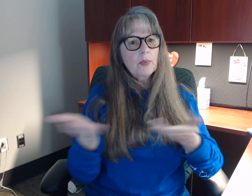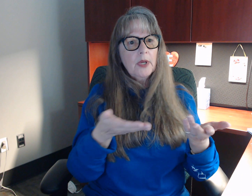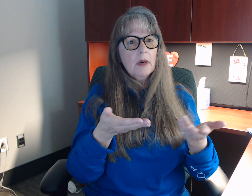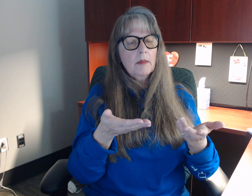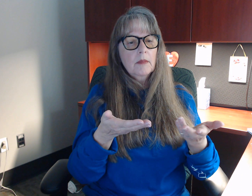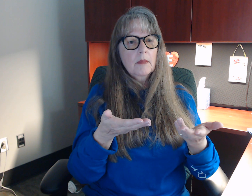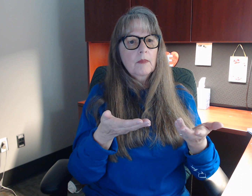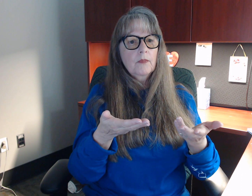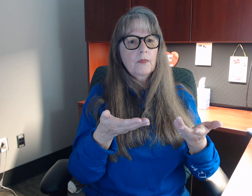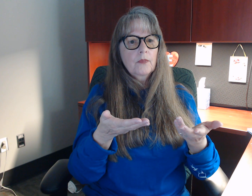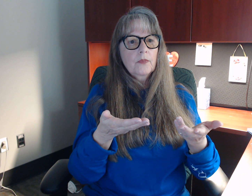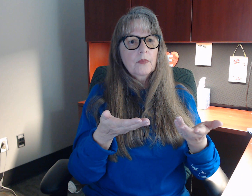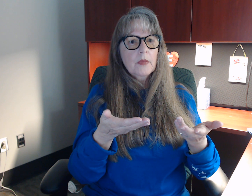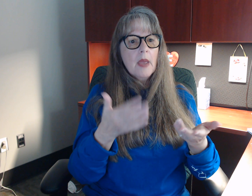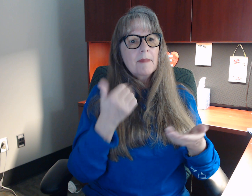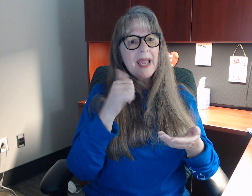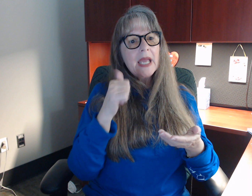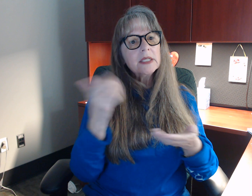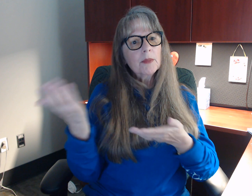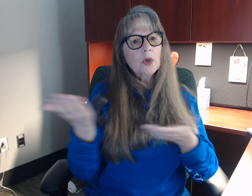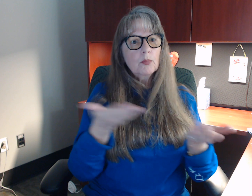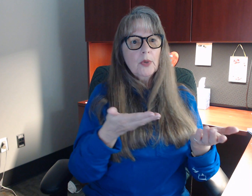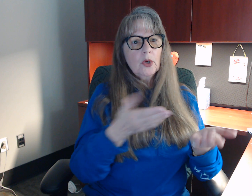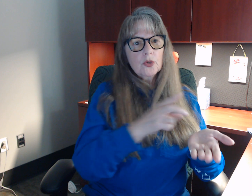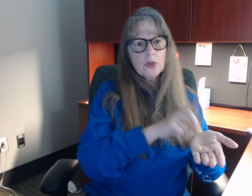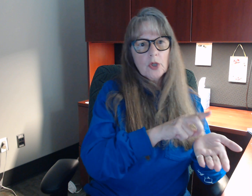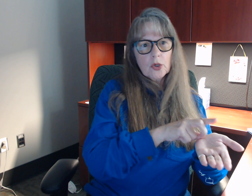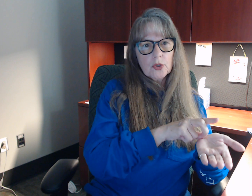them. My aunt, I'm going to bring her to the doctor.